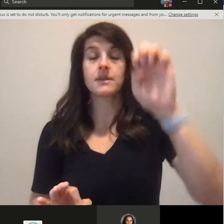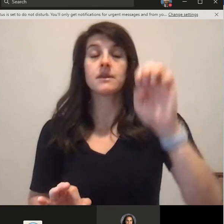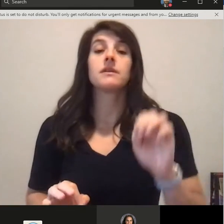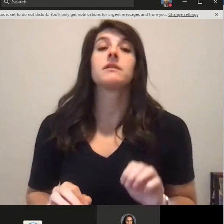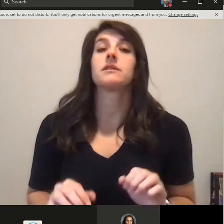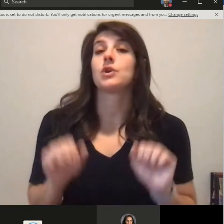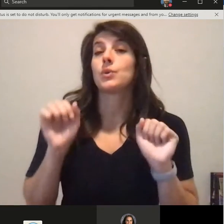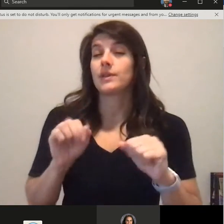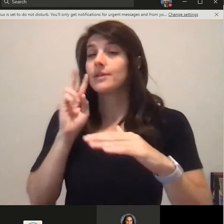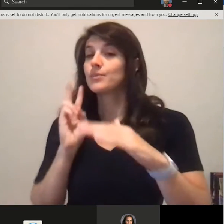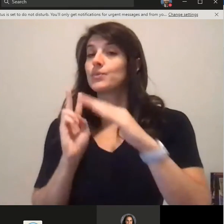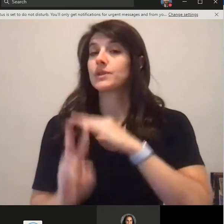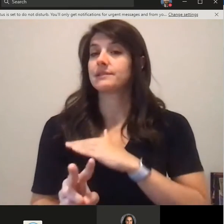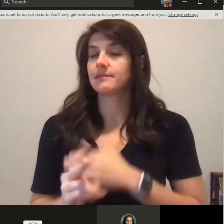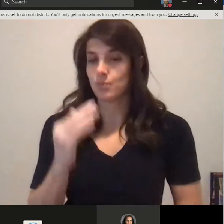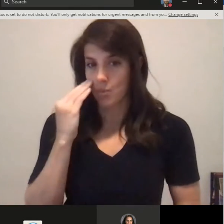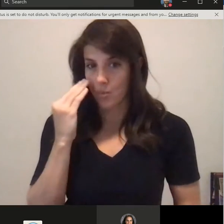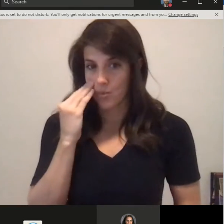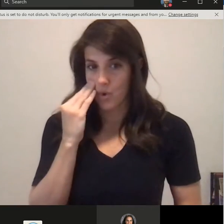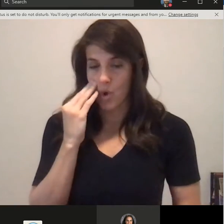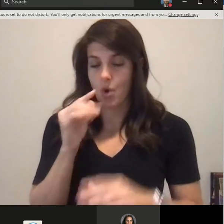that AHI